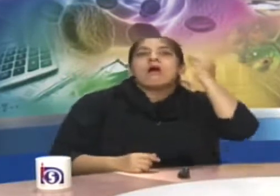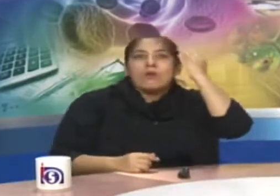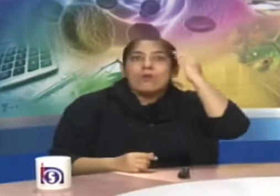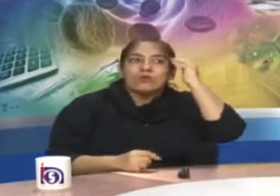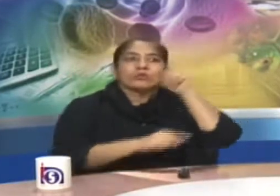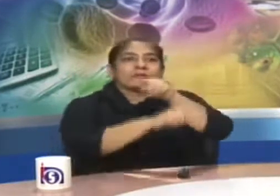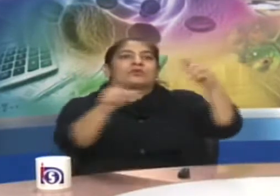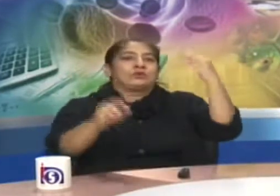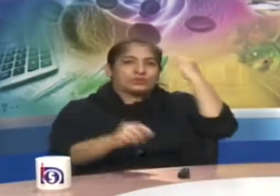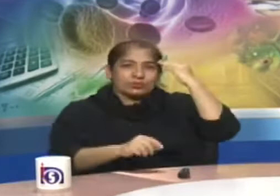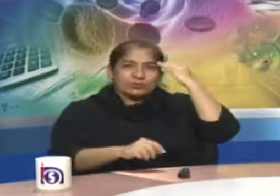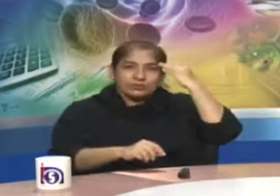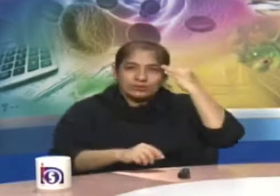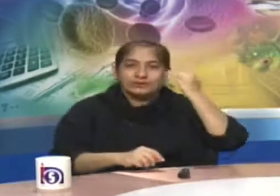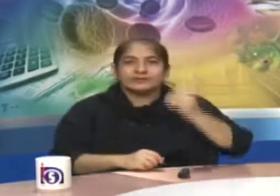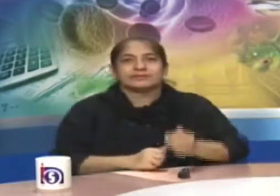information increases.